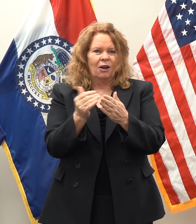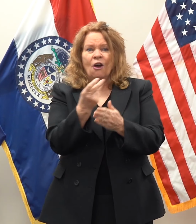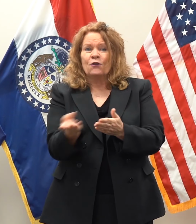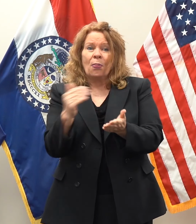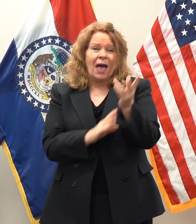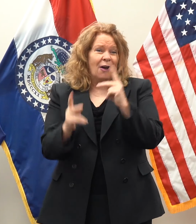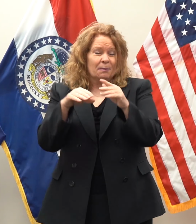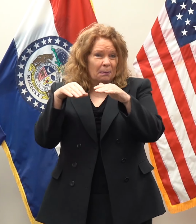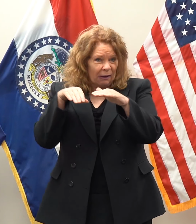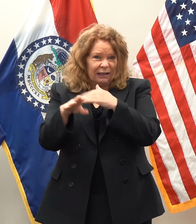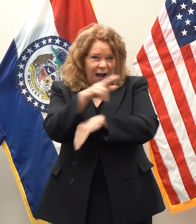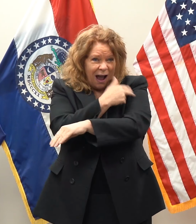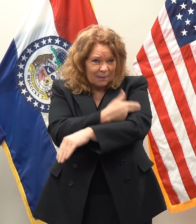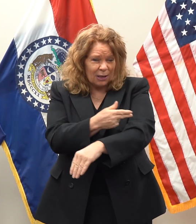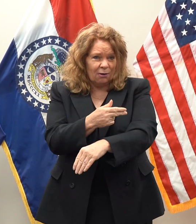the lives of